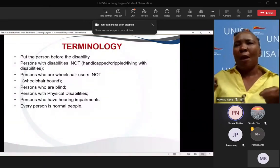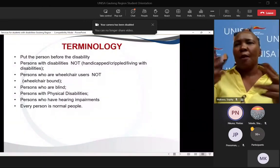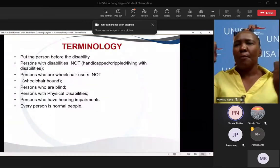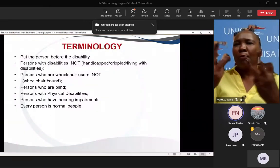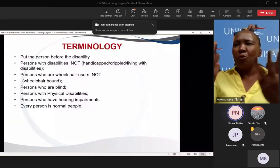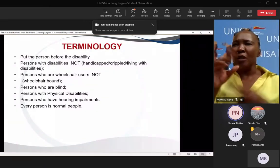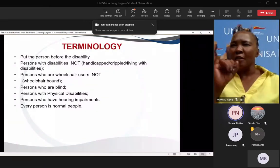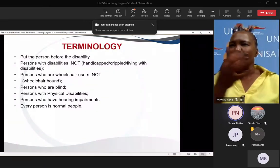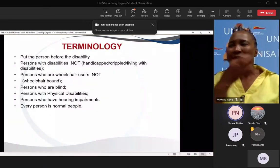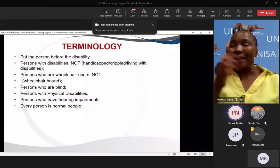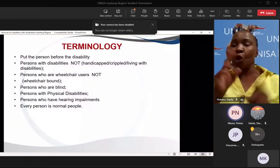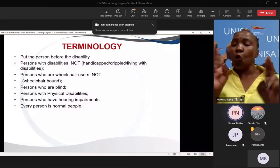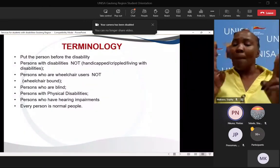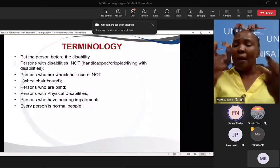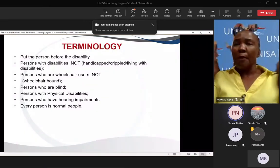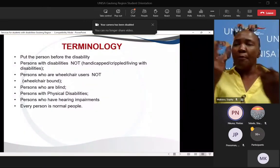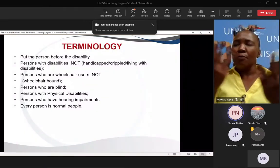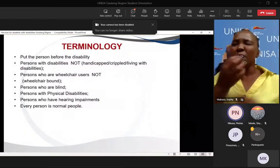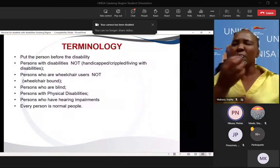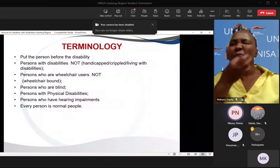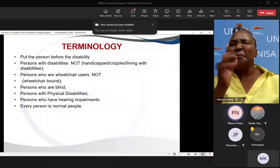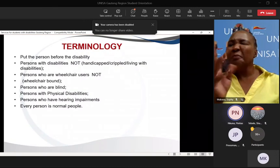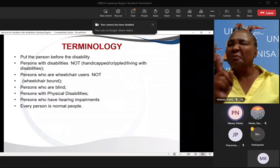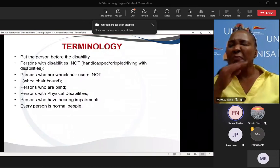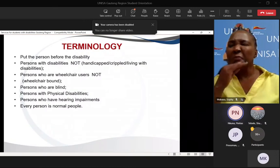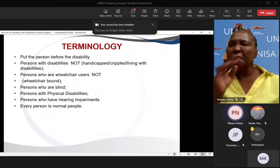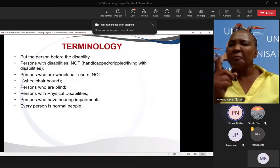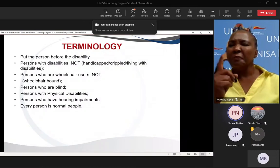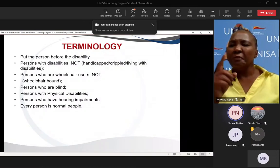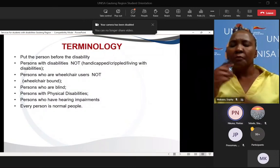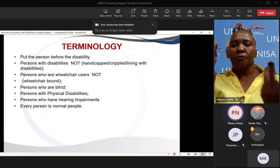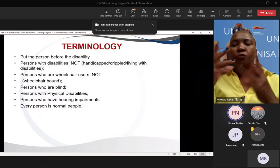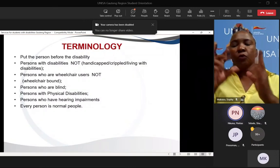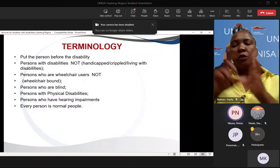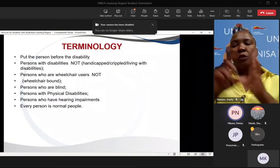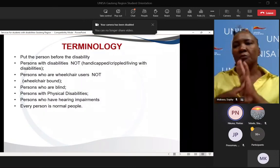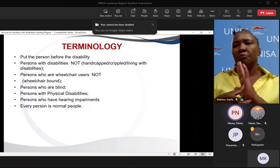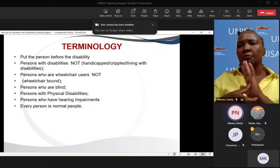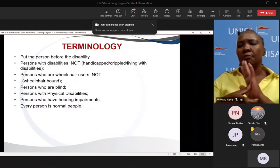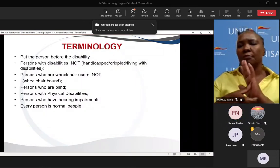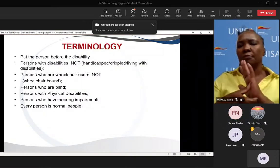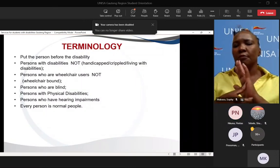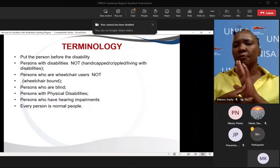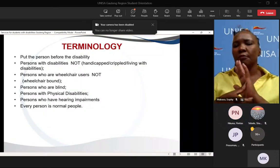if you say there are normal people what we imply about persons with disabilities